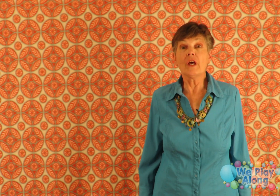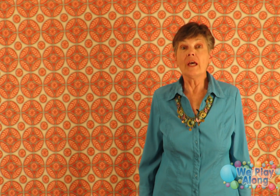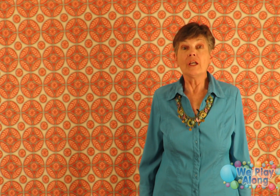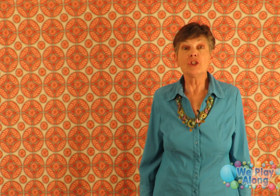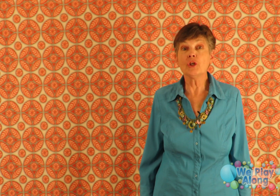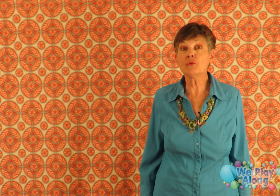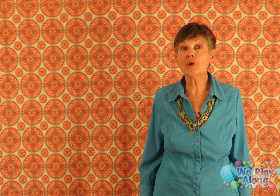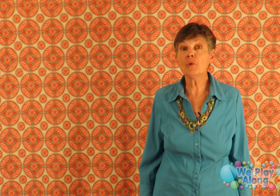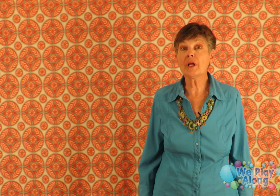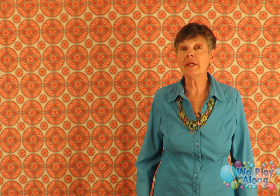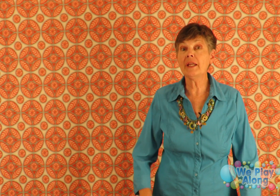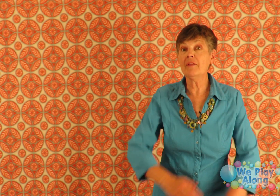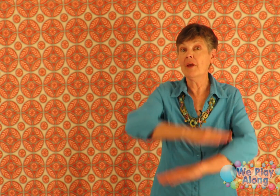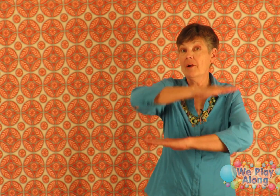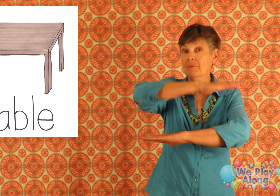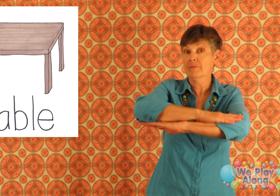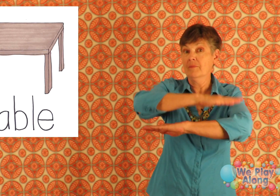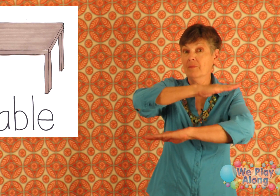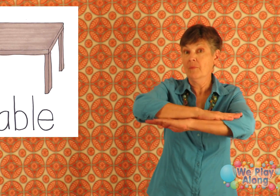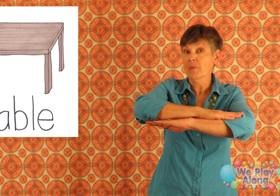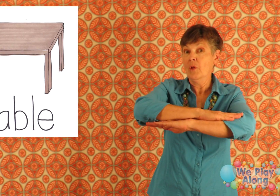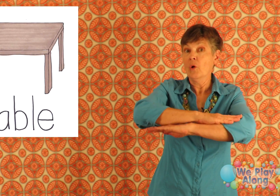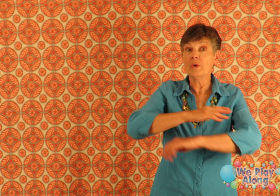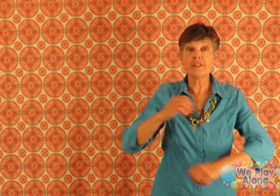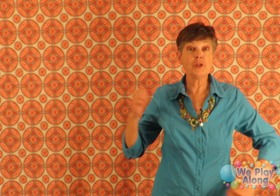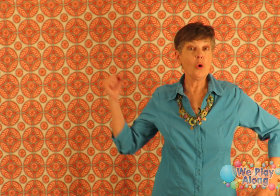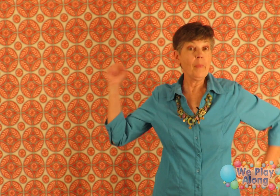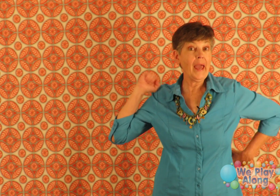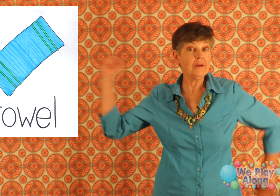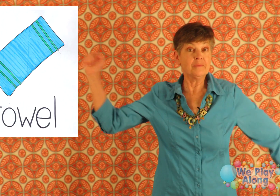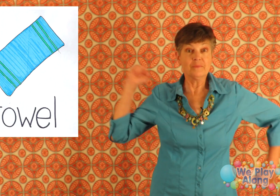the children were cleaning with soap, and